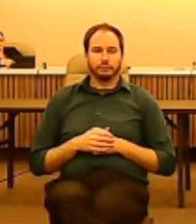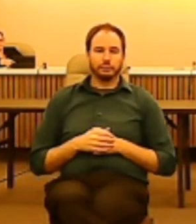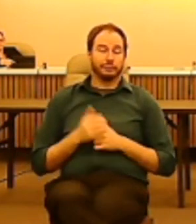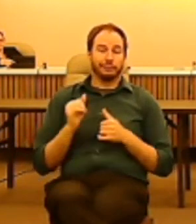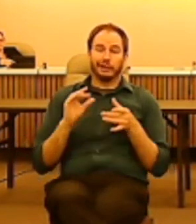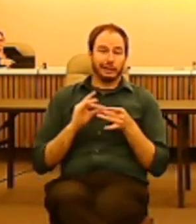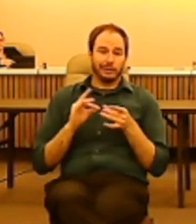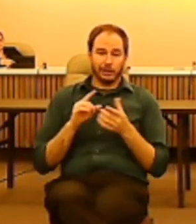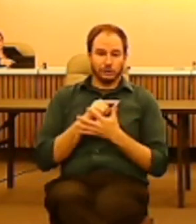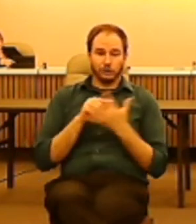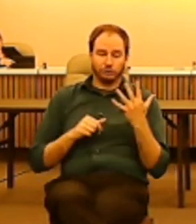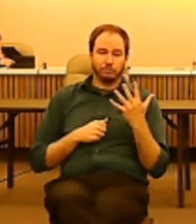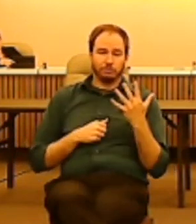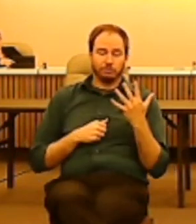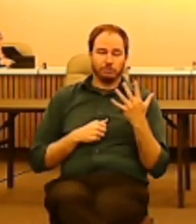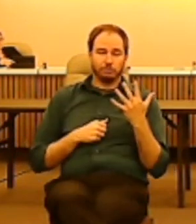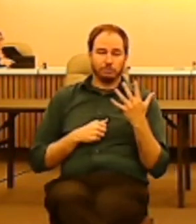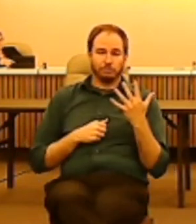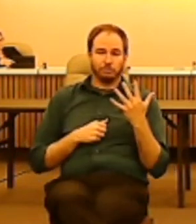Any discussion?